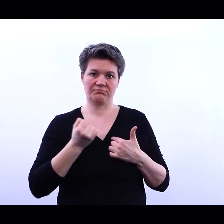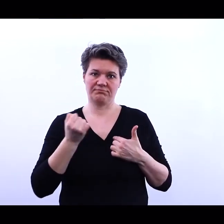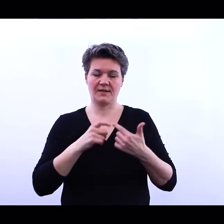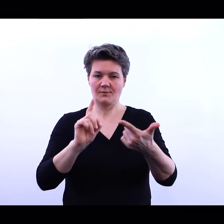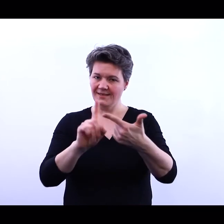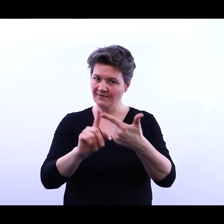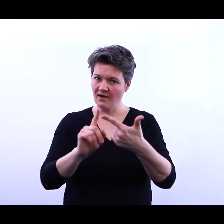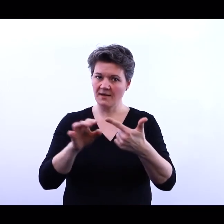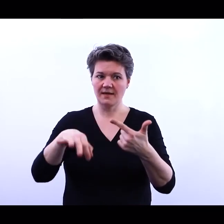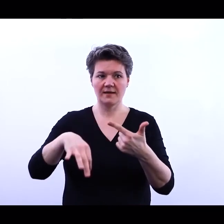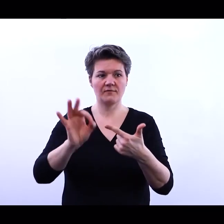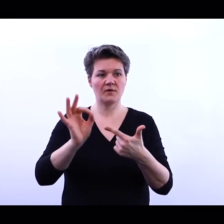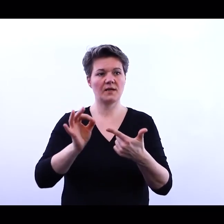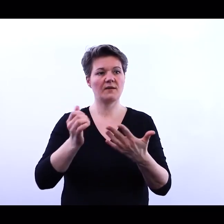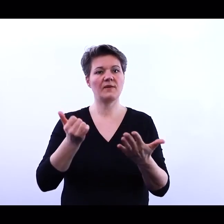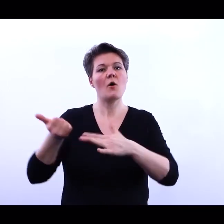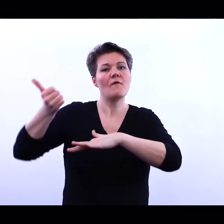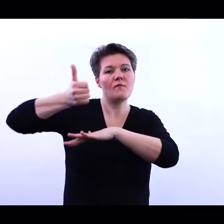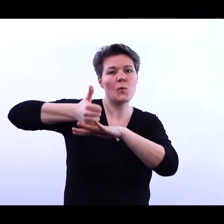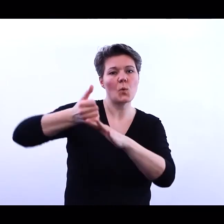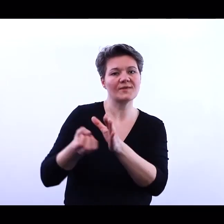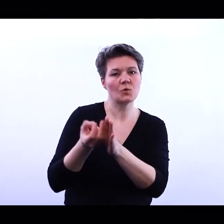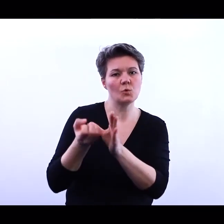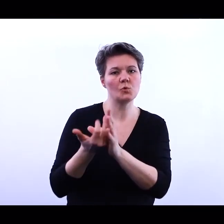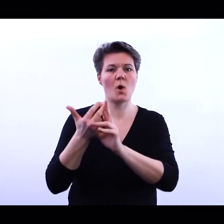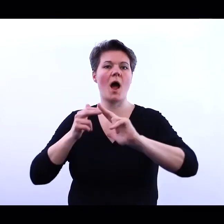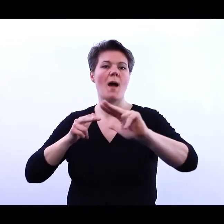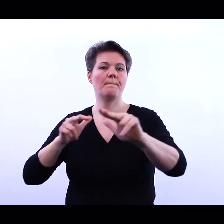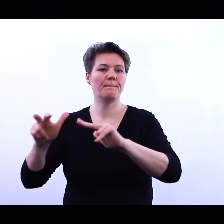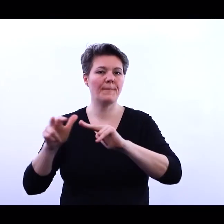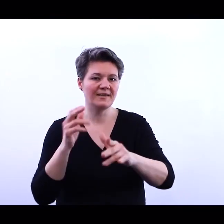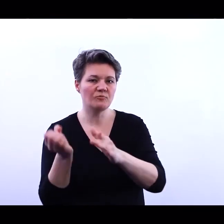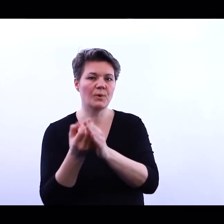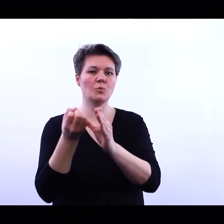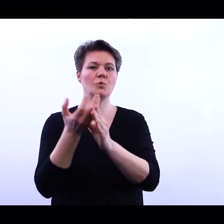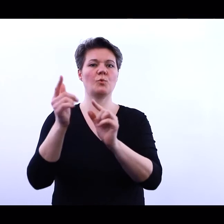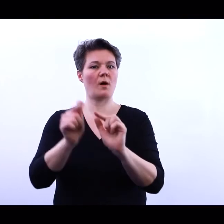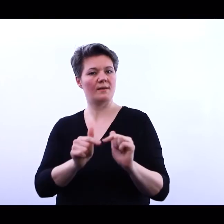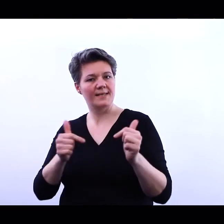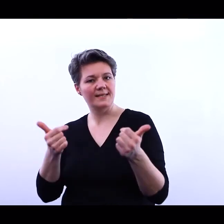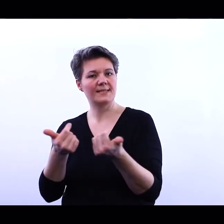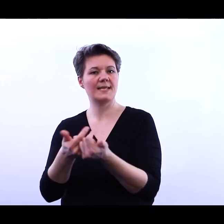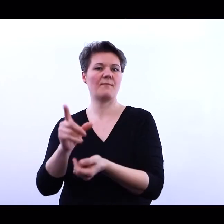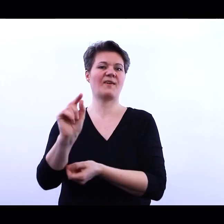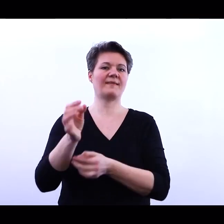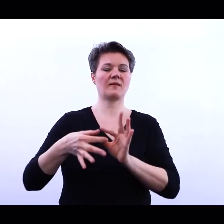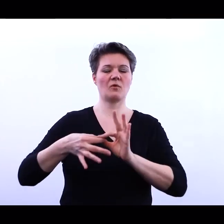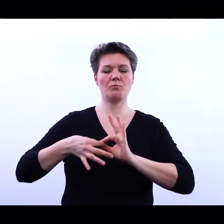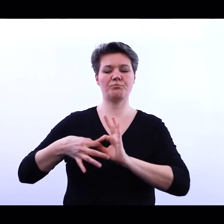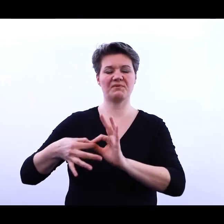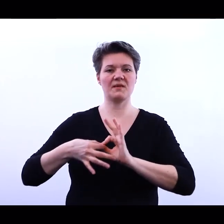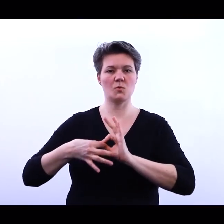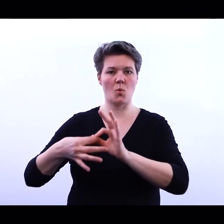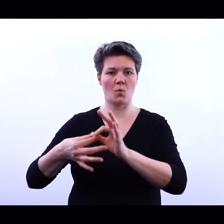in what leadership looks like, what management looks like of teams, and even relationships